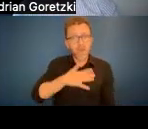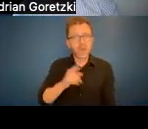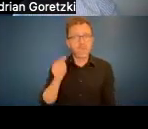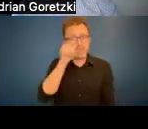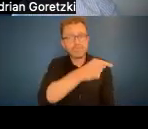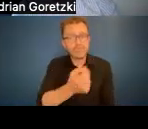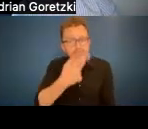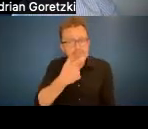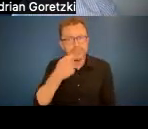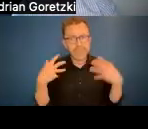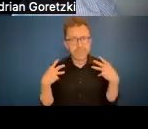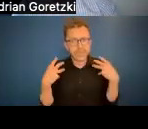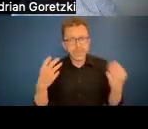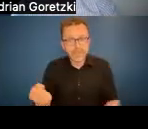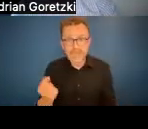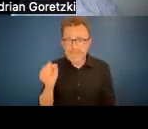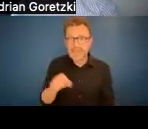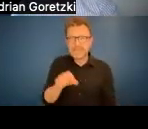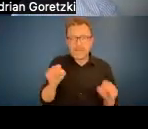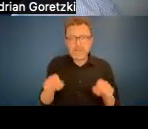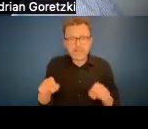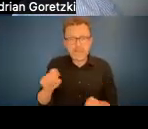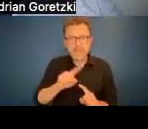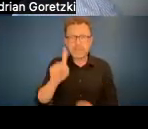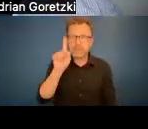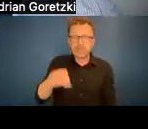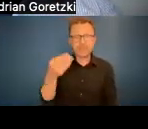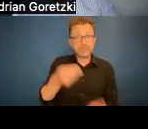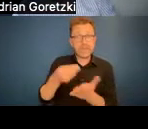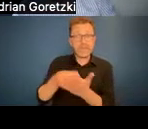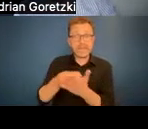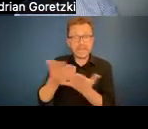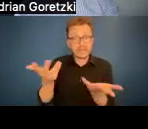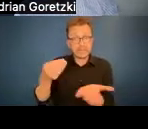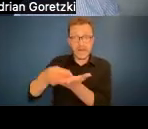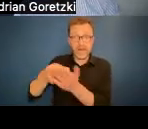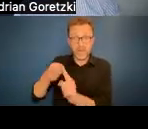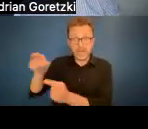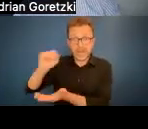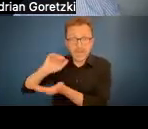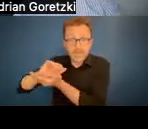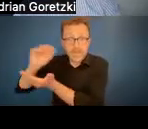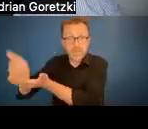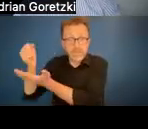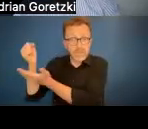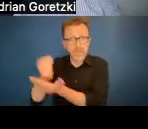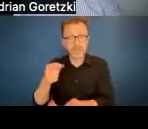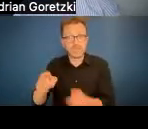still, when it comes to institutions, unfortunately, yes, this is still a problem in Poland, as you perfectly know. This